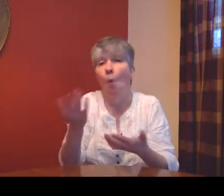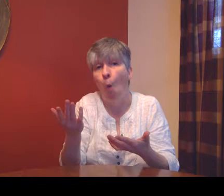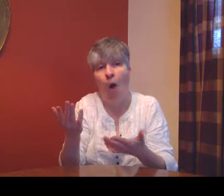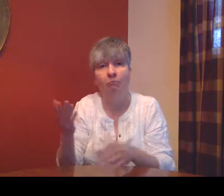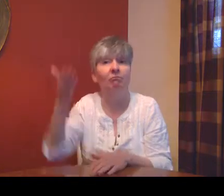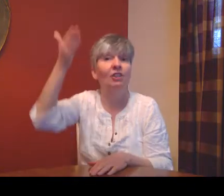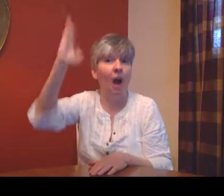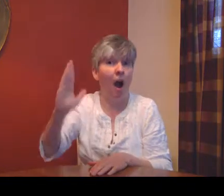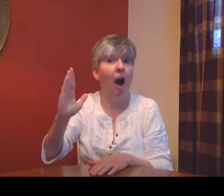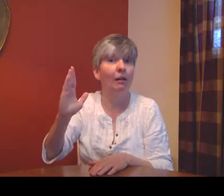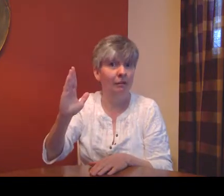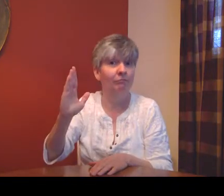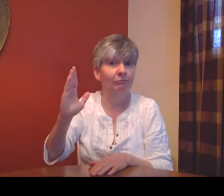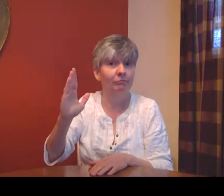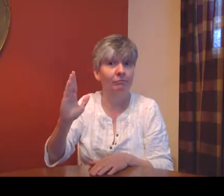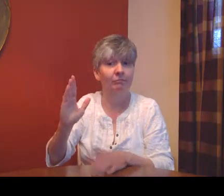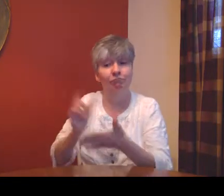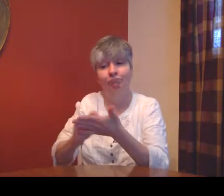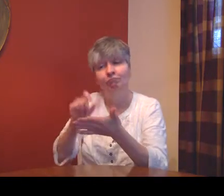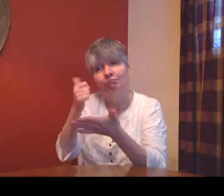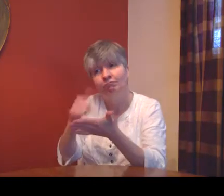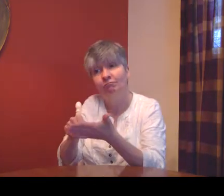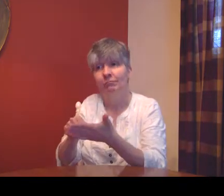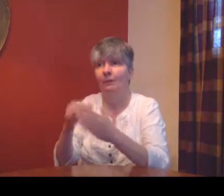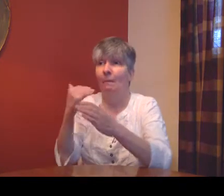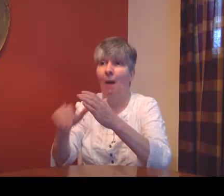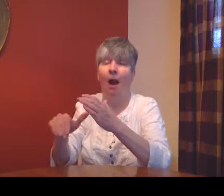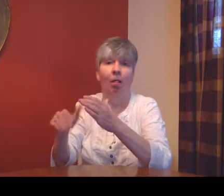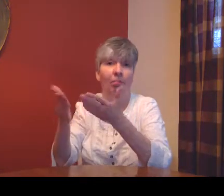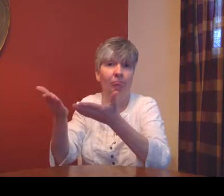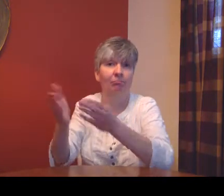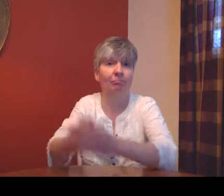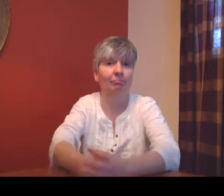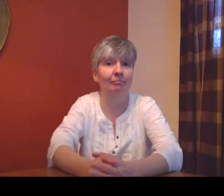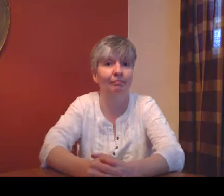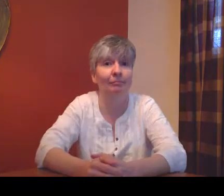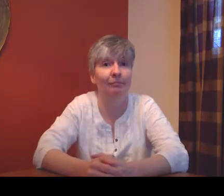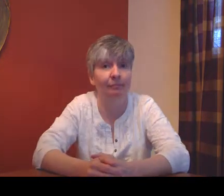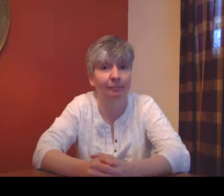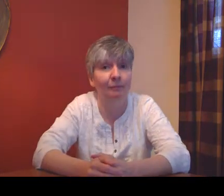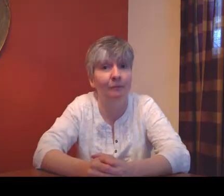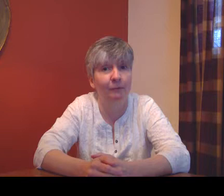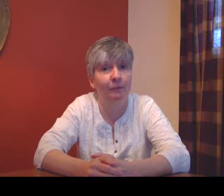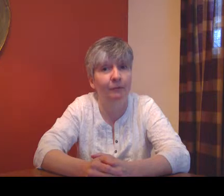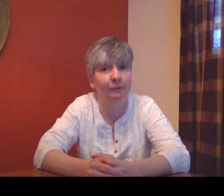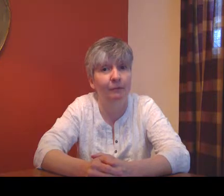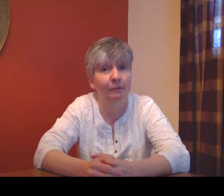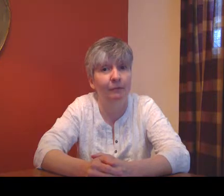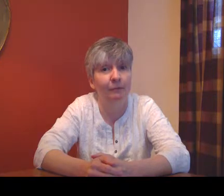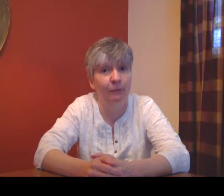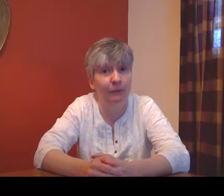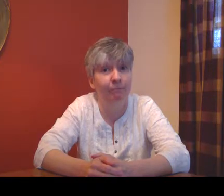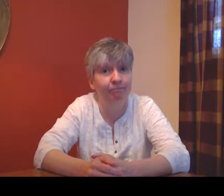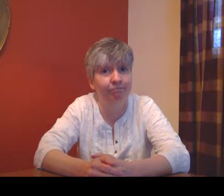person one-on-one, or God. Write a letter or an email to God.